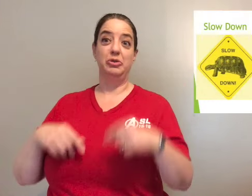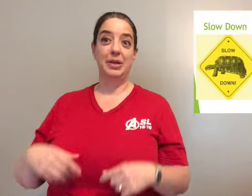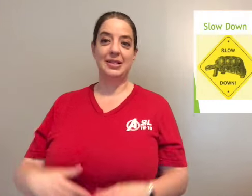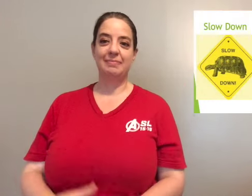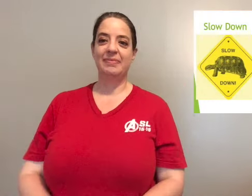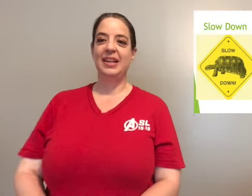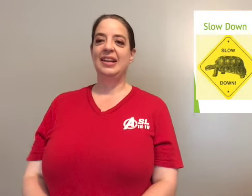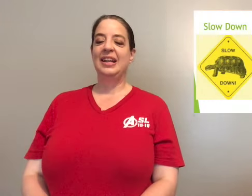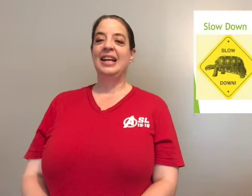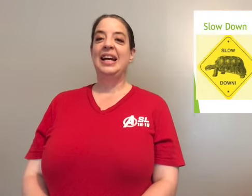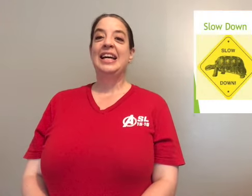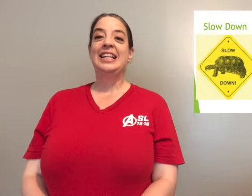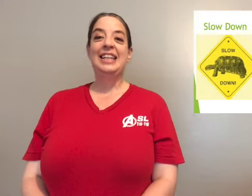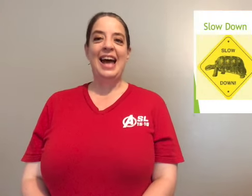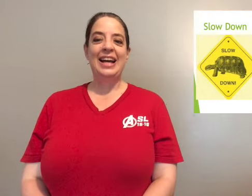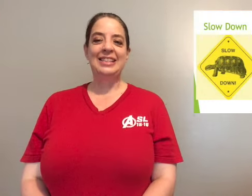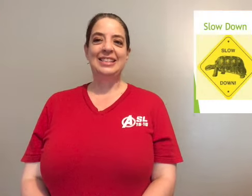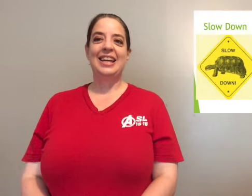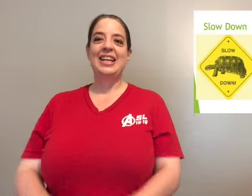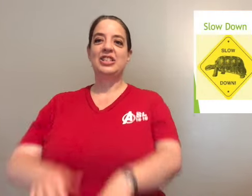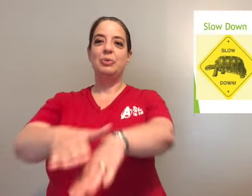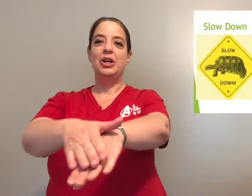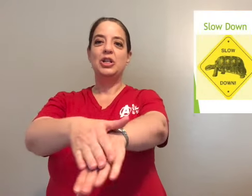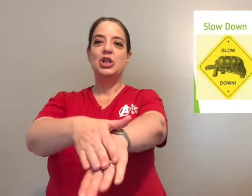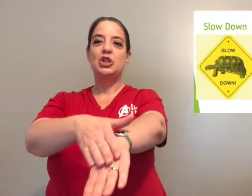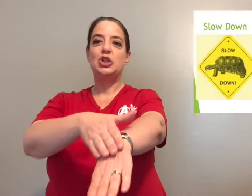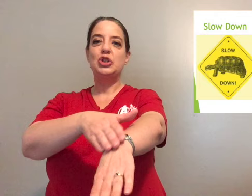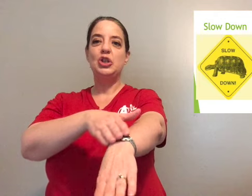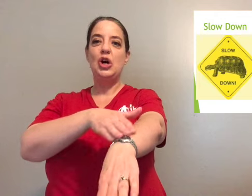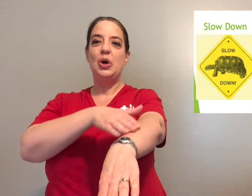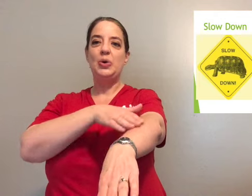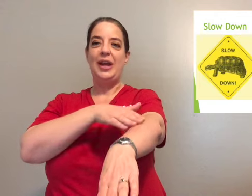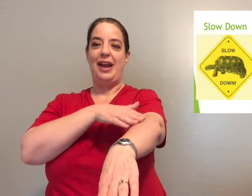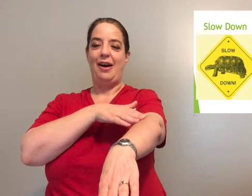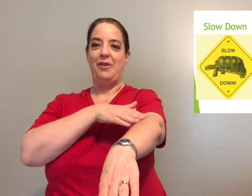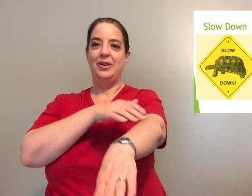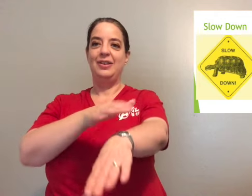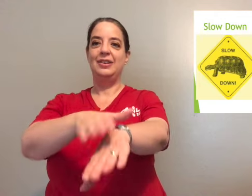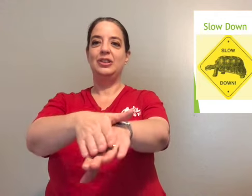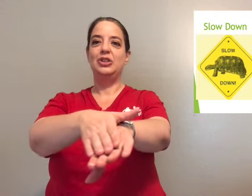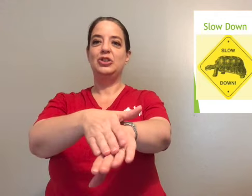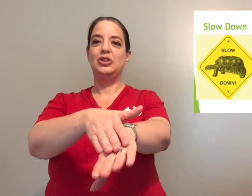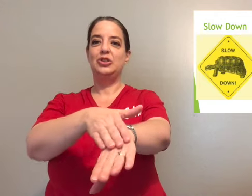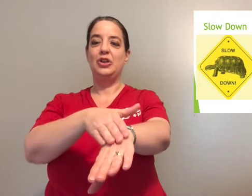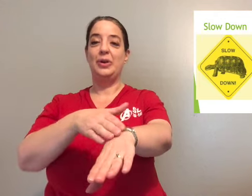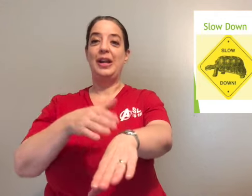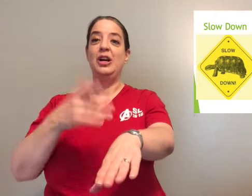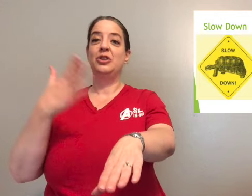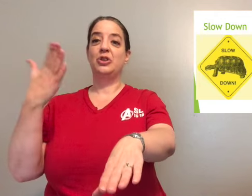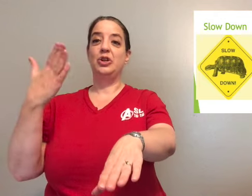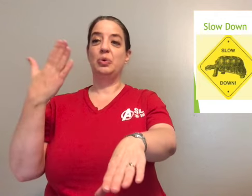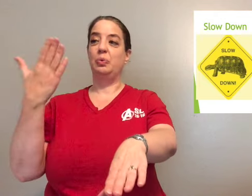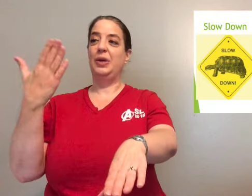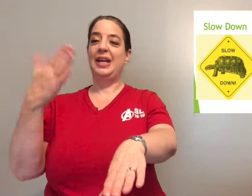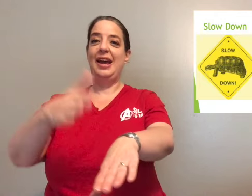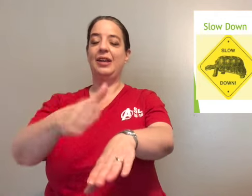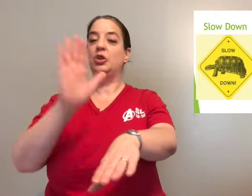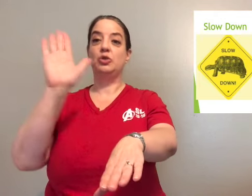movement. Next is the word slow down. Slow down. So your weak hand, your